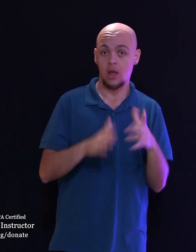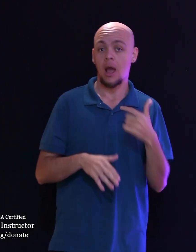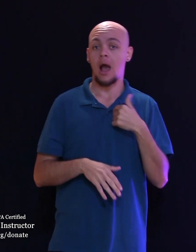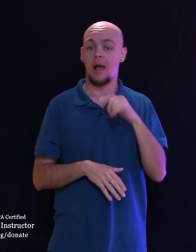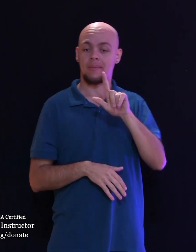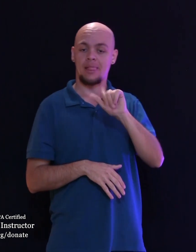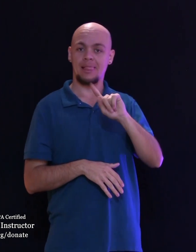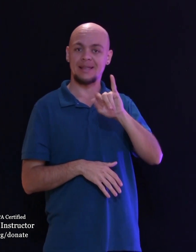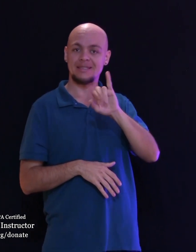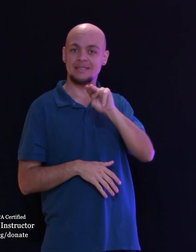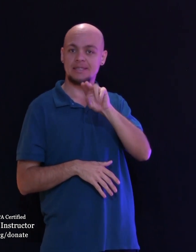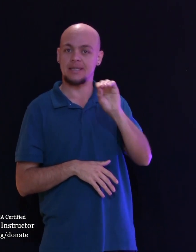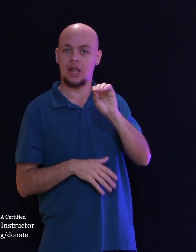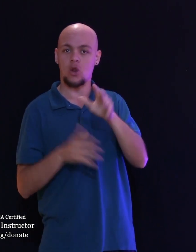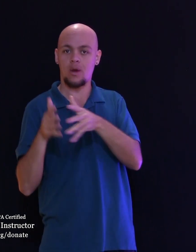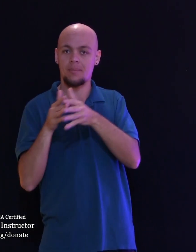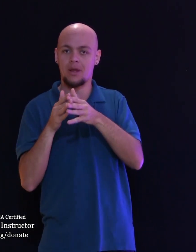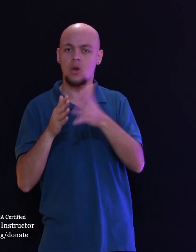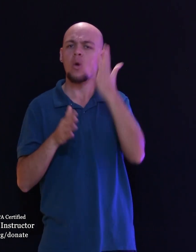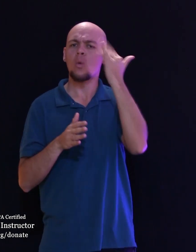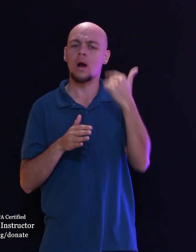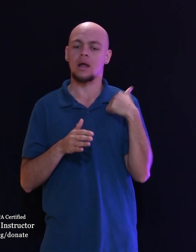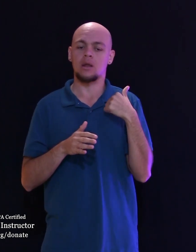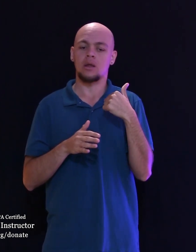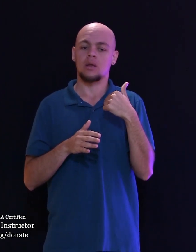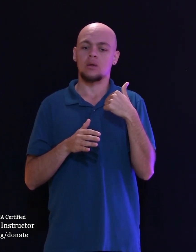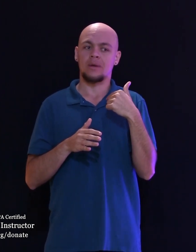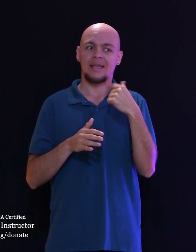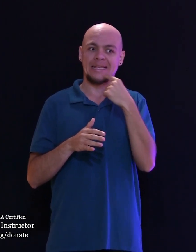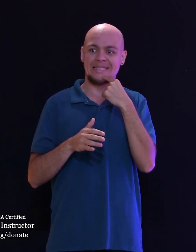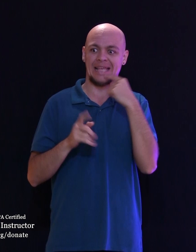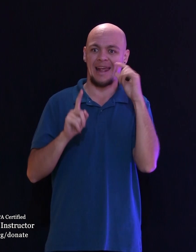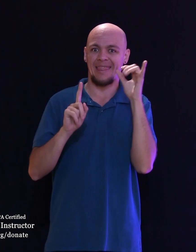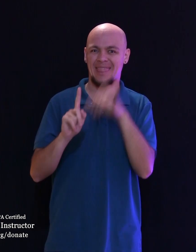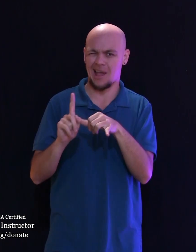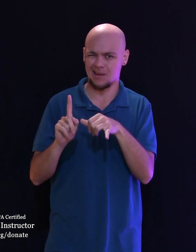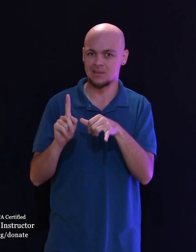a Latino American. Why do we have to say that?